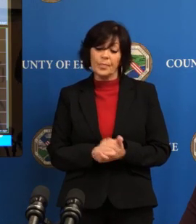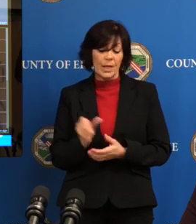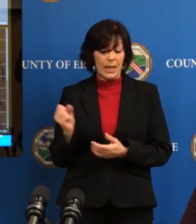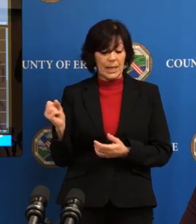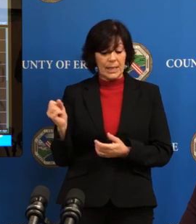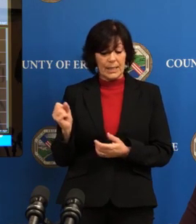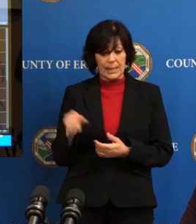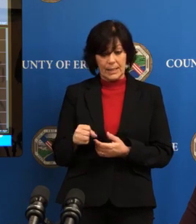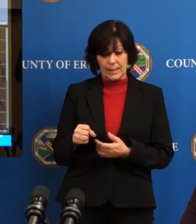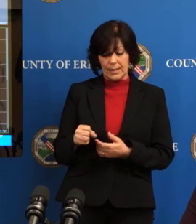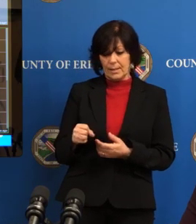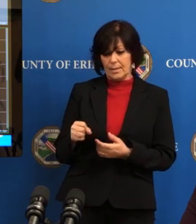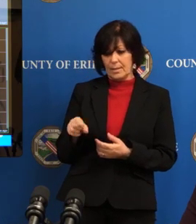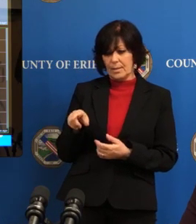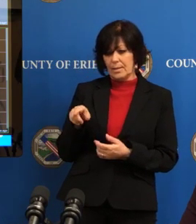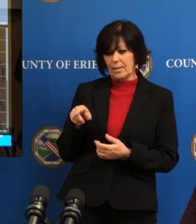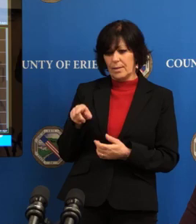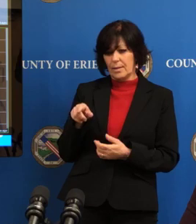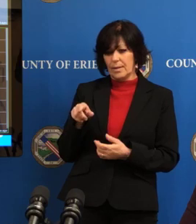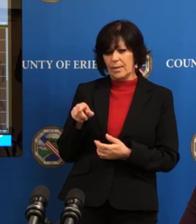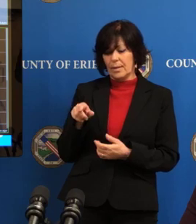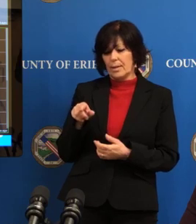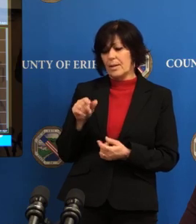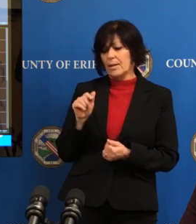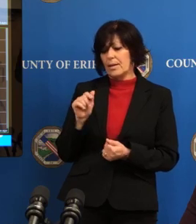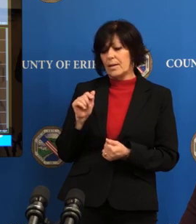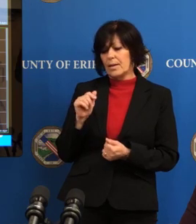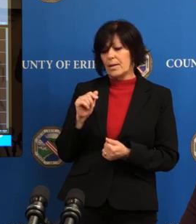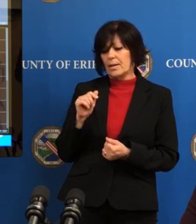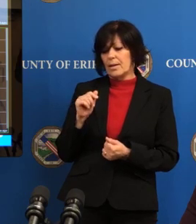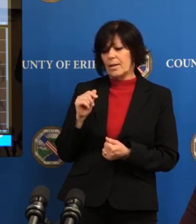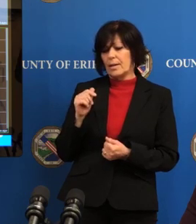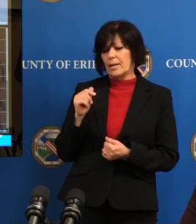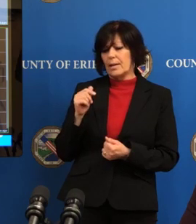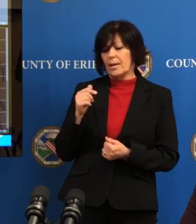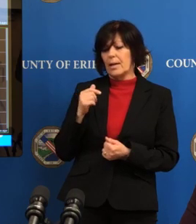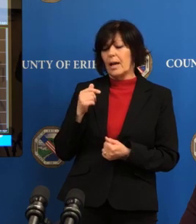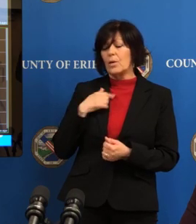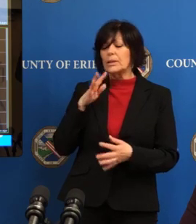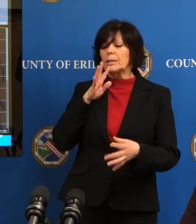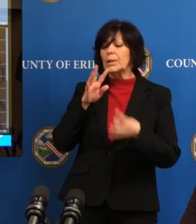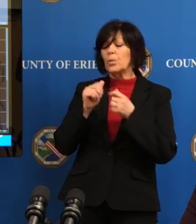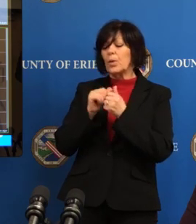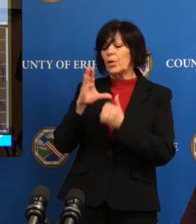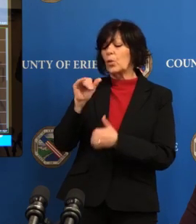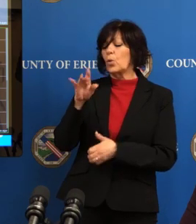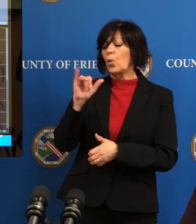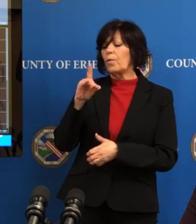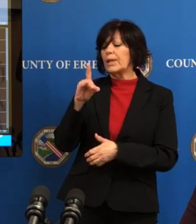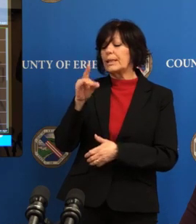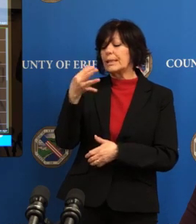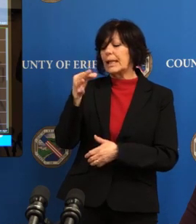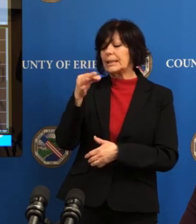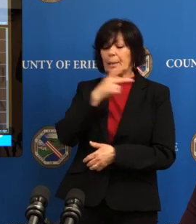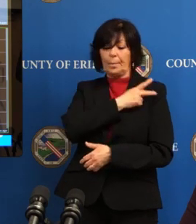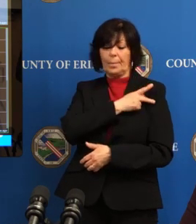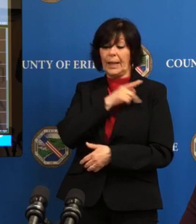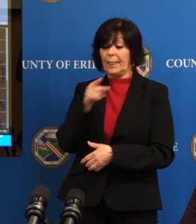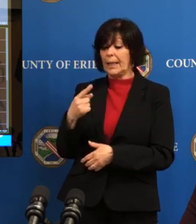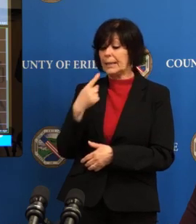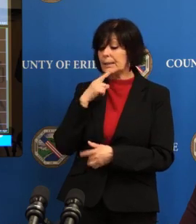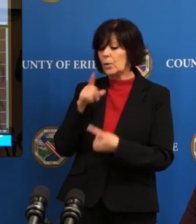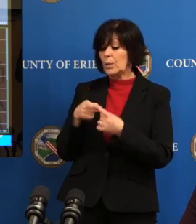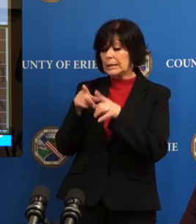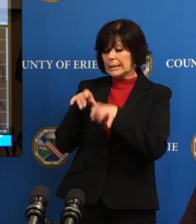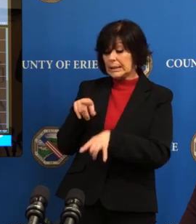Yes, a colleague of mine has been speaking with some COVID-19 patients. They said that when they were tested and found